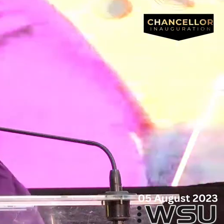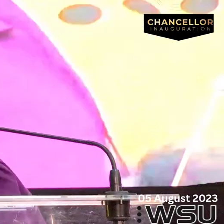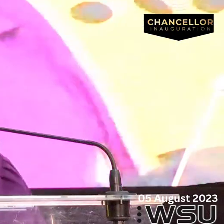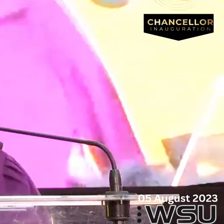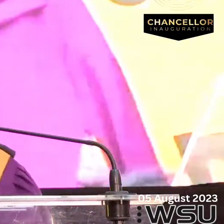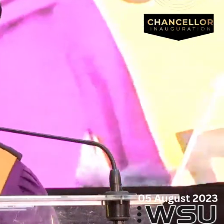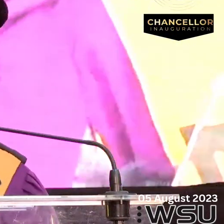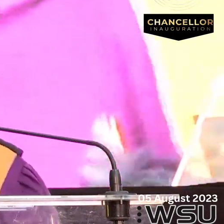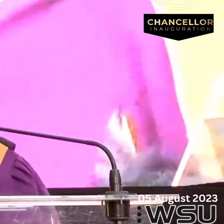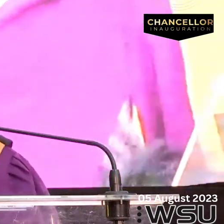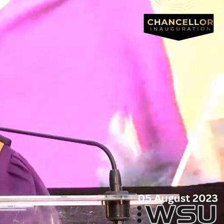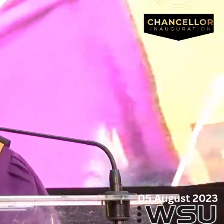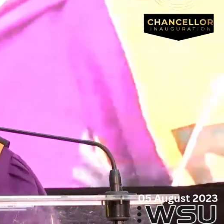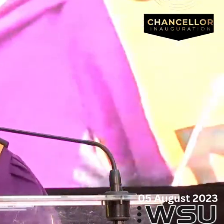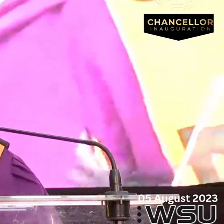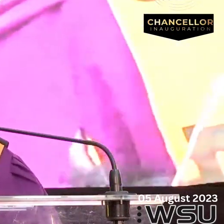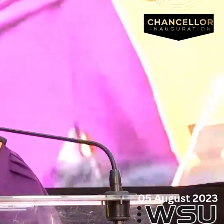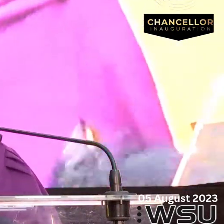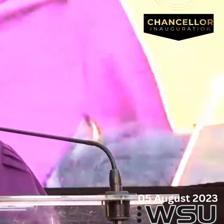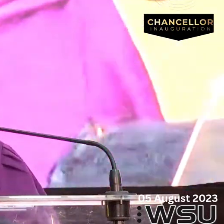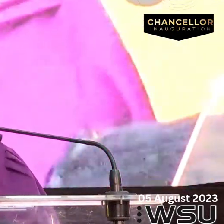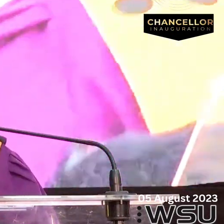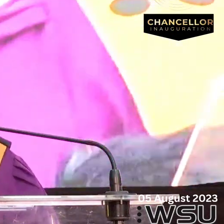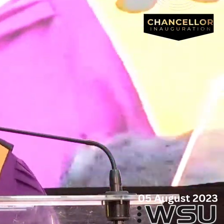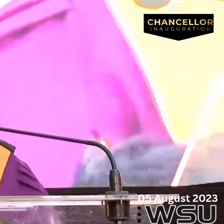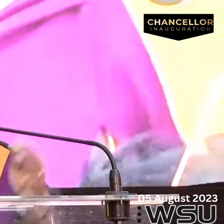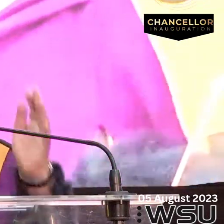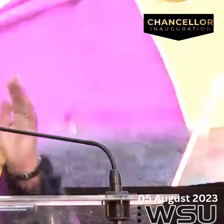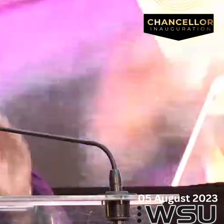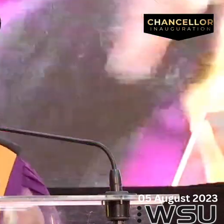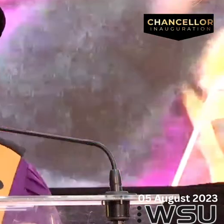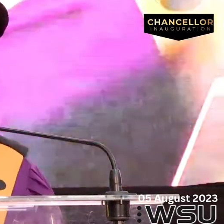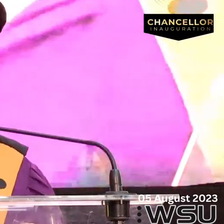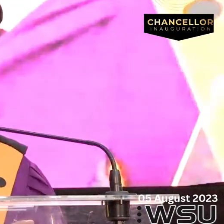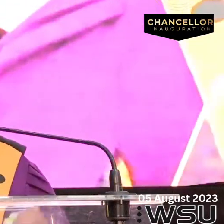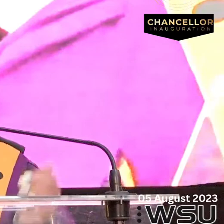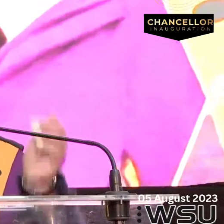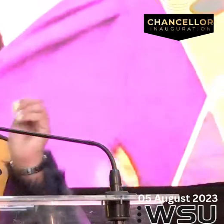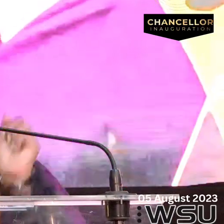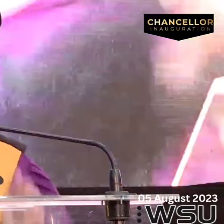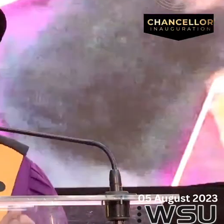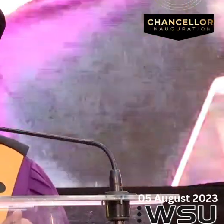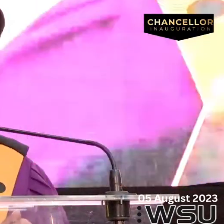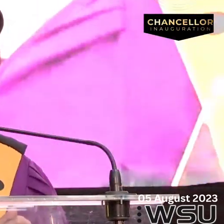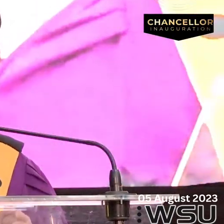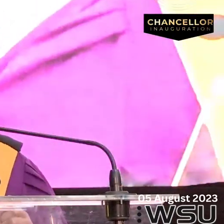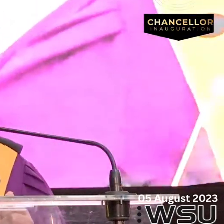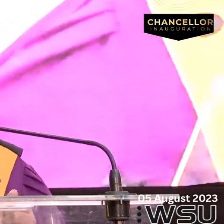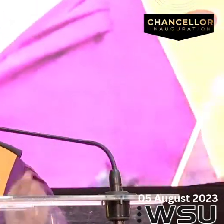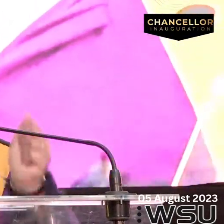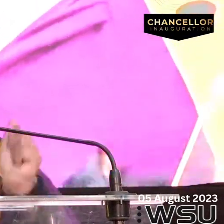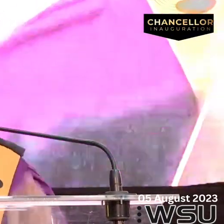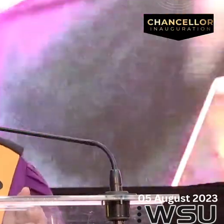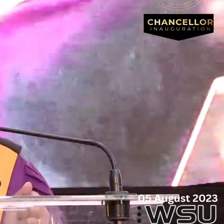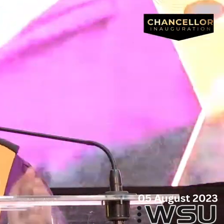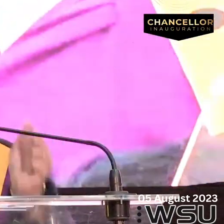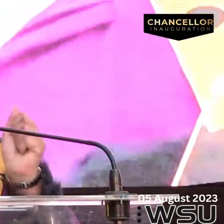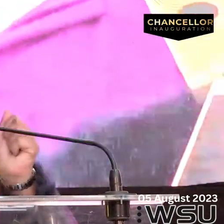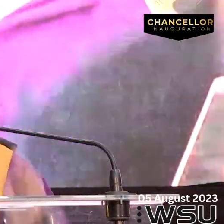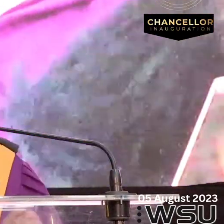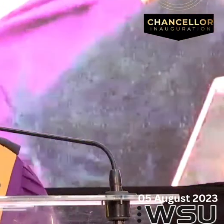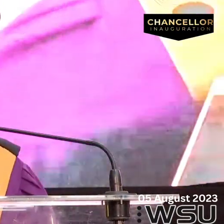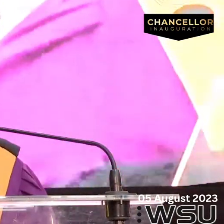Vision is an impactful technology-infused